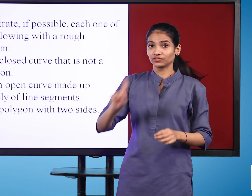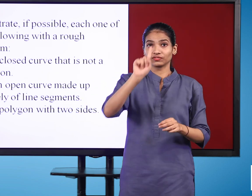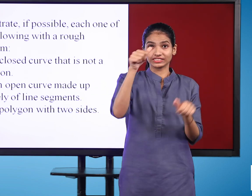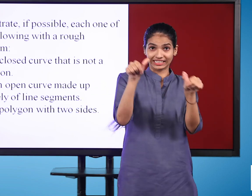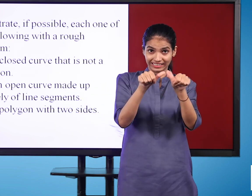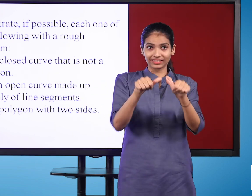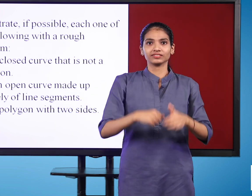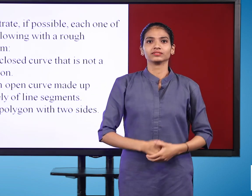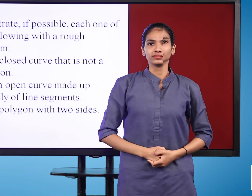A.